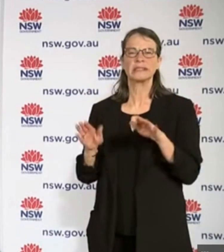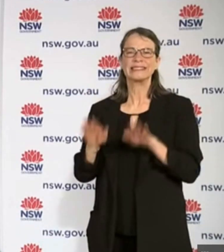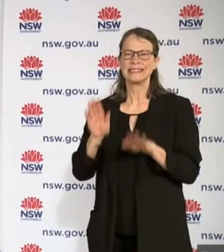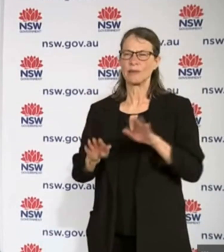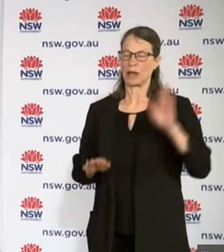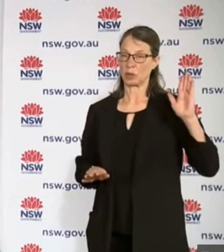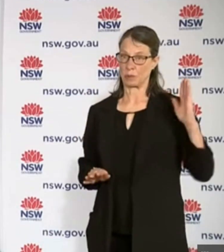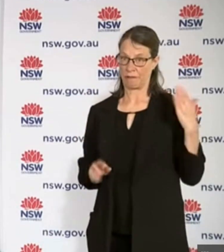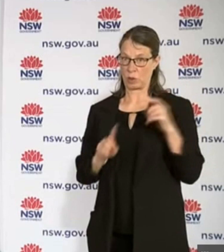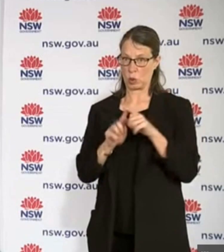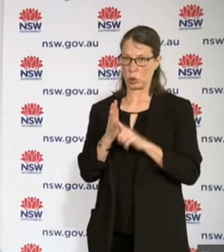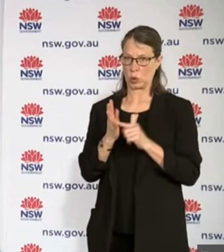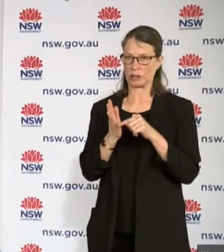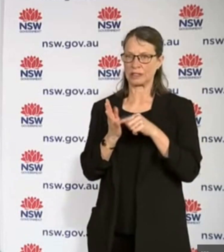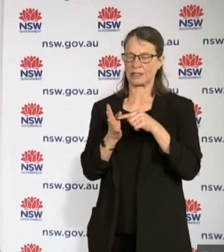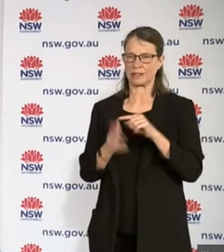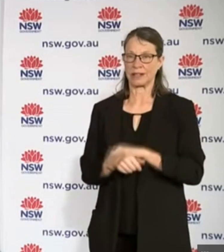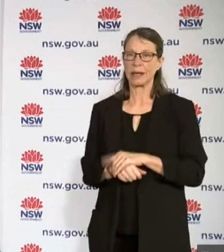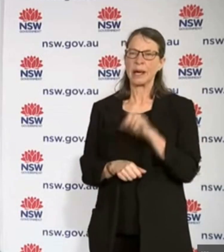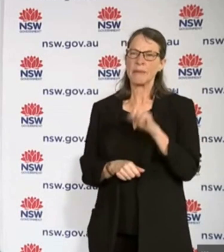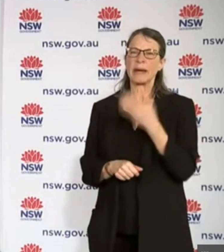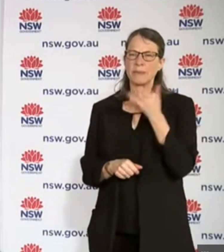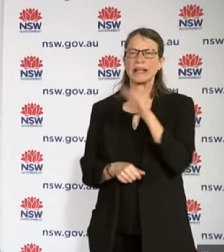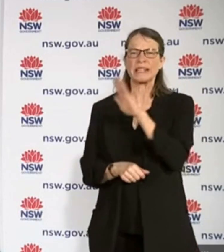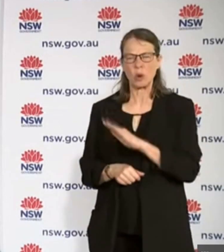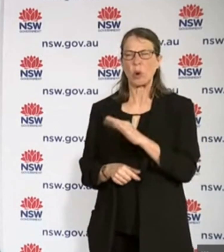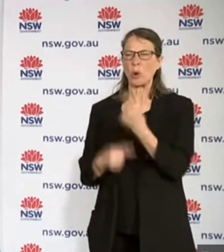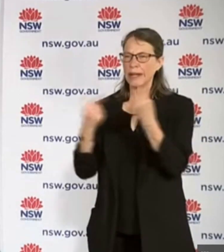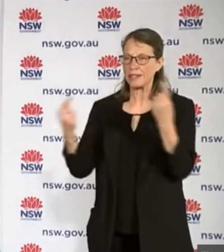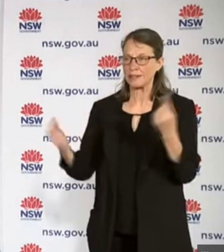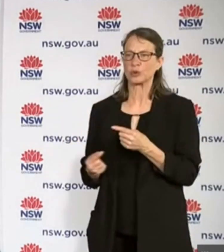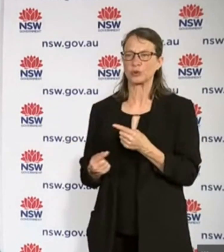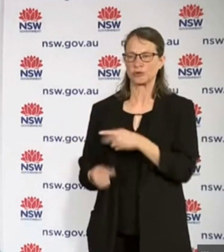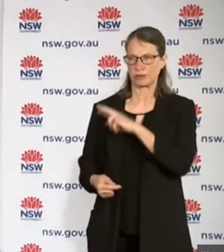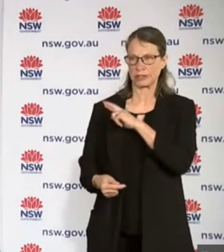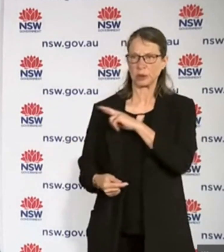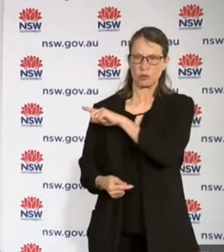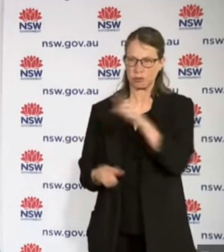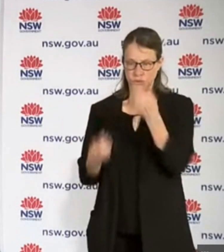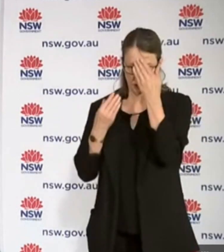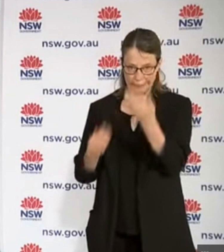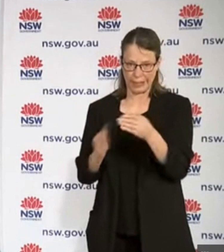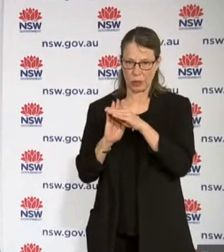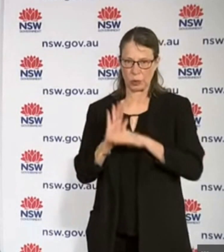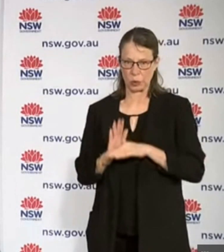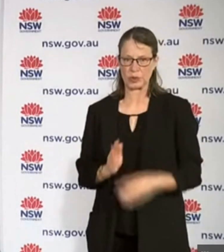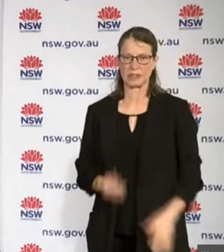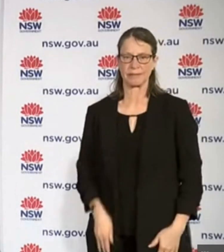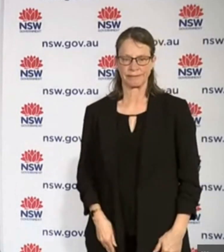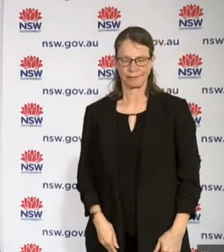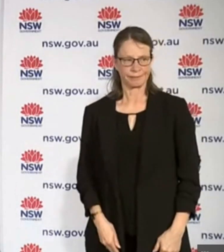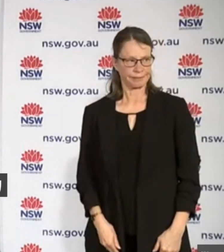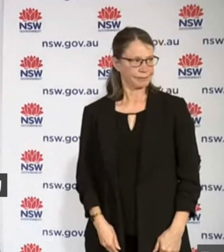have a responsibility to step up and do the right thing. Will you track QR codes? I'll get round to everybody today. Those 70,